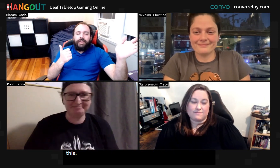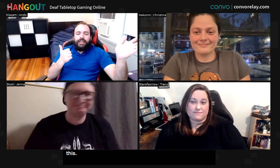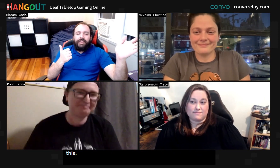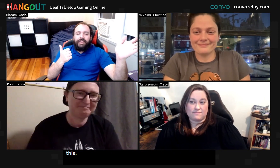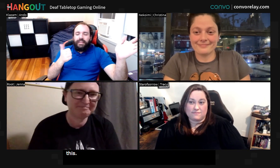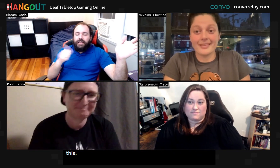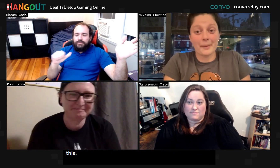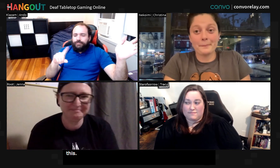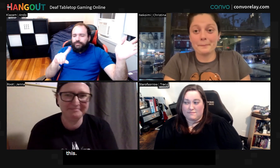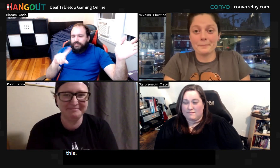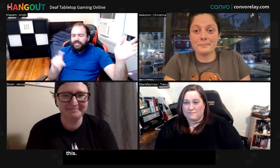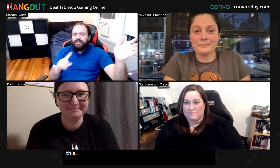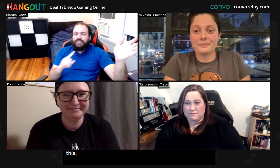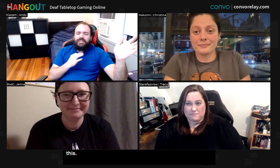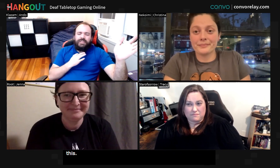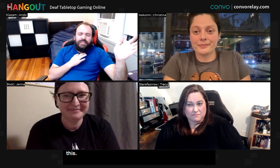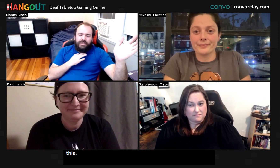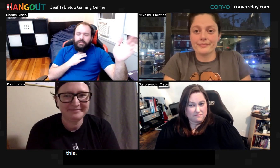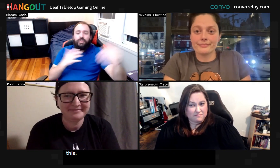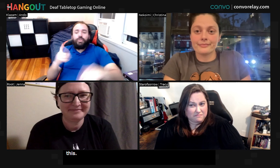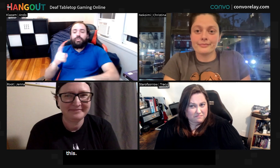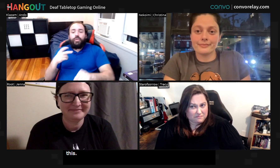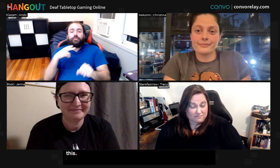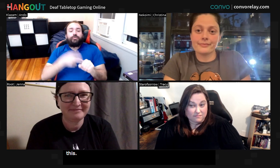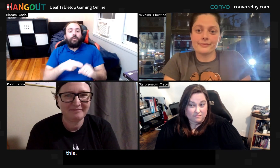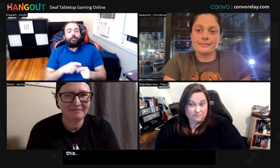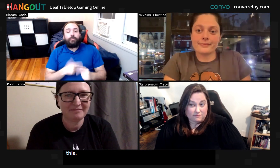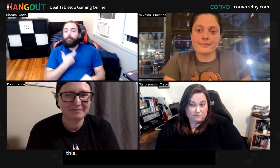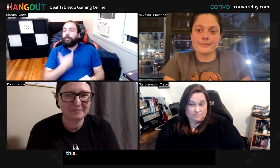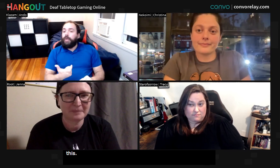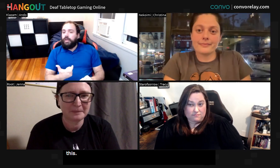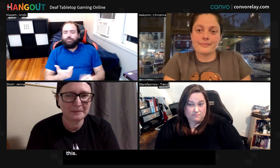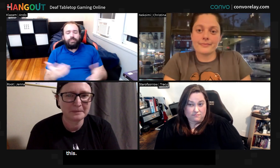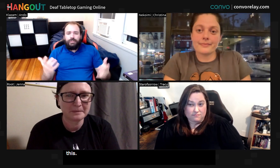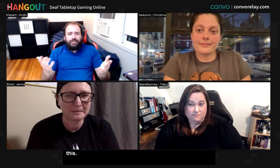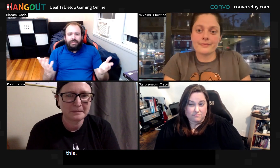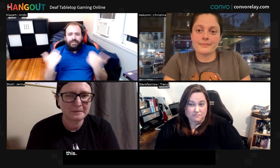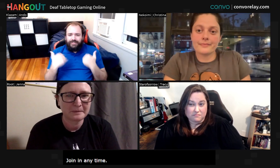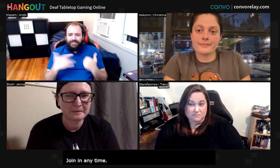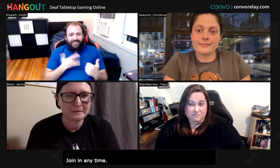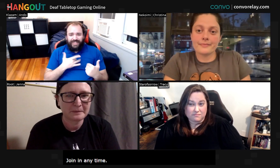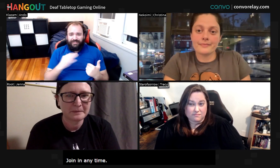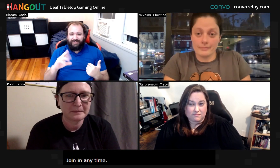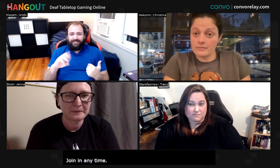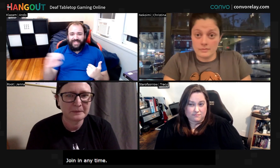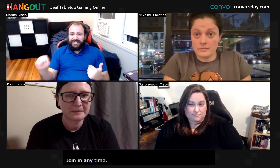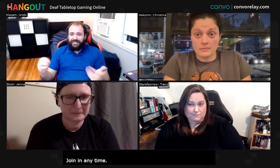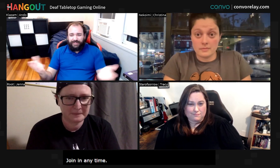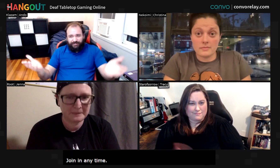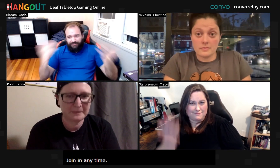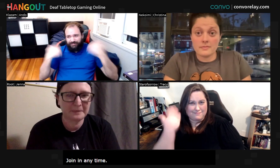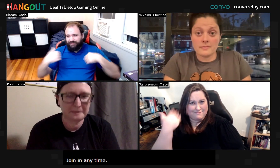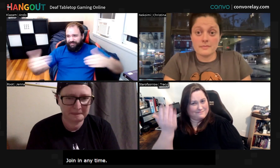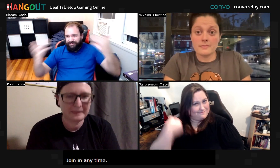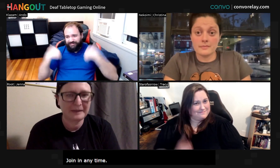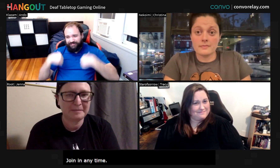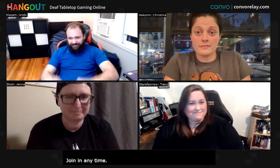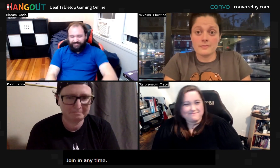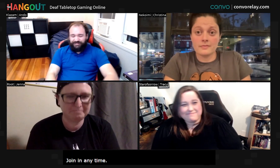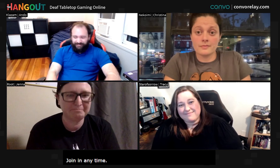And you join in anytime. If you have any questions or you're curious about anything, and if you want to join just to watch, feel free. We welcome all of